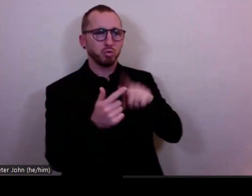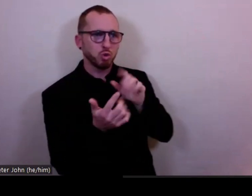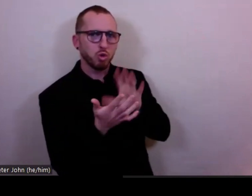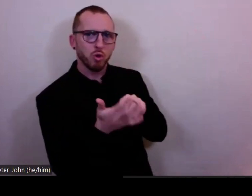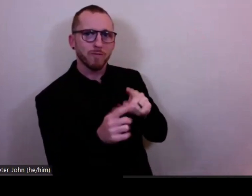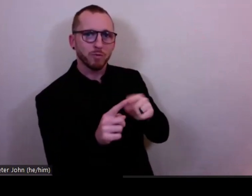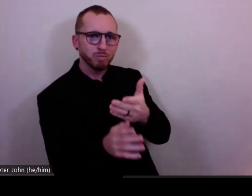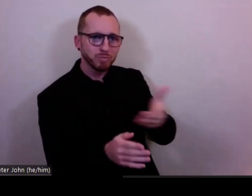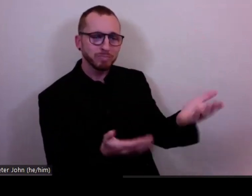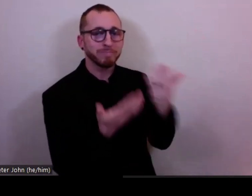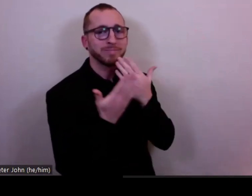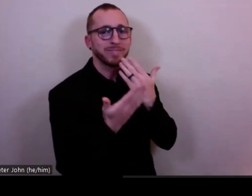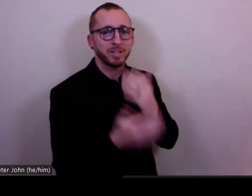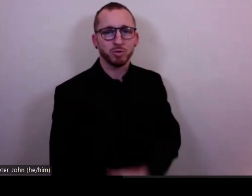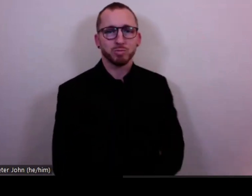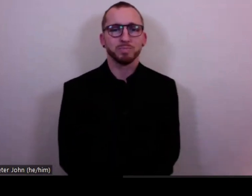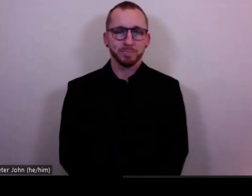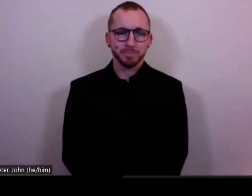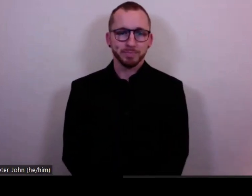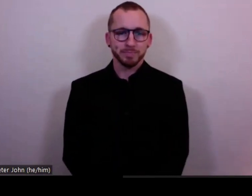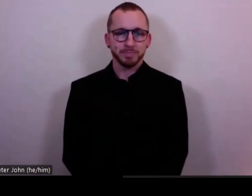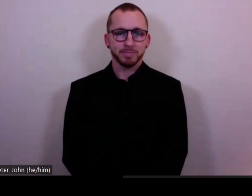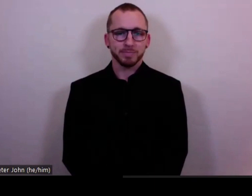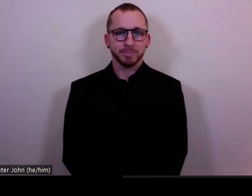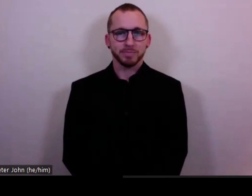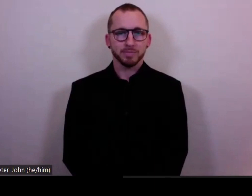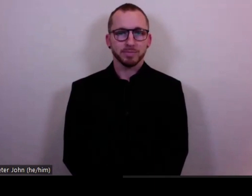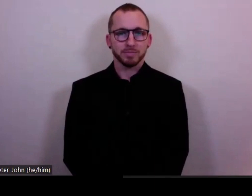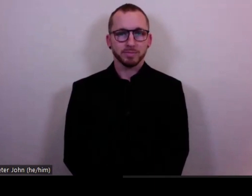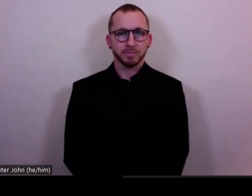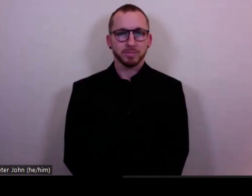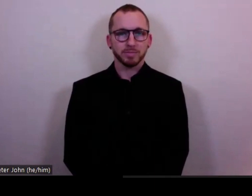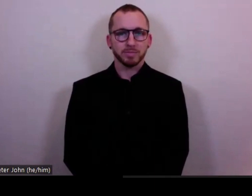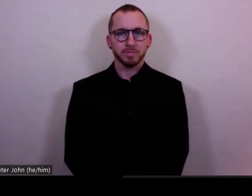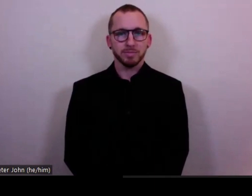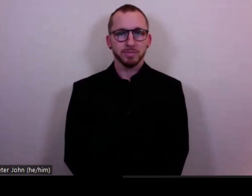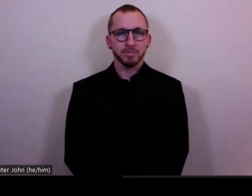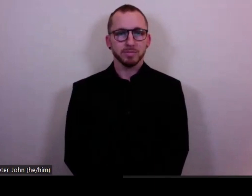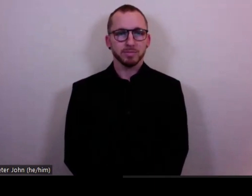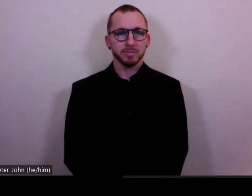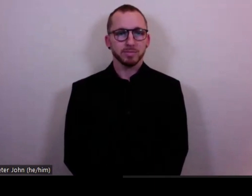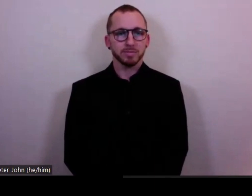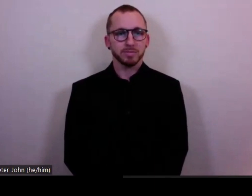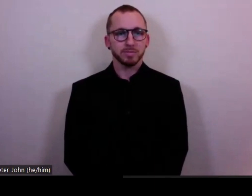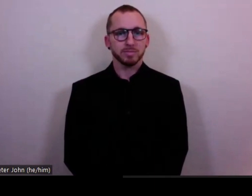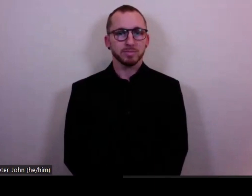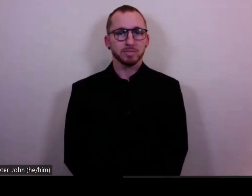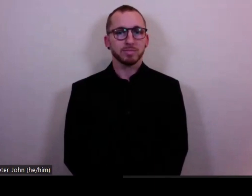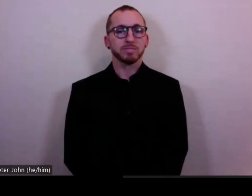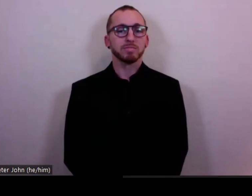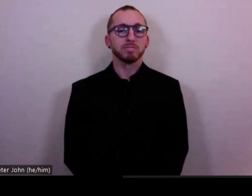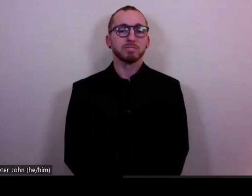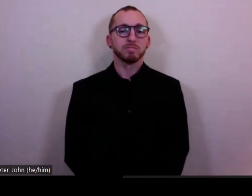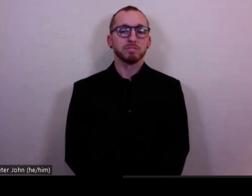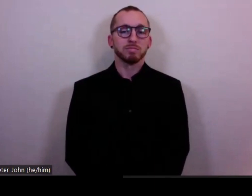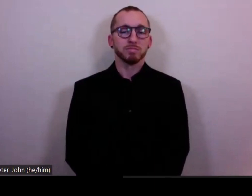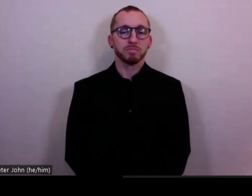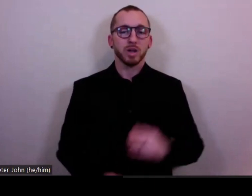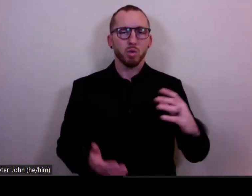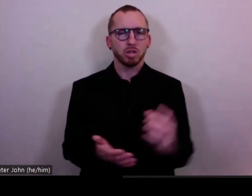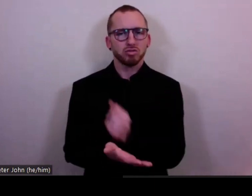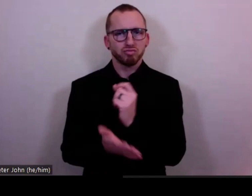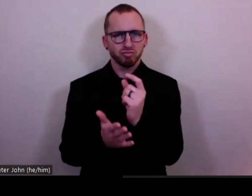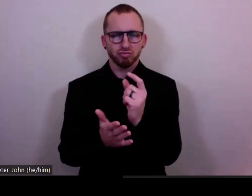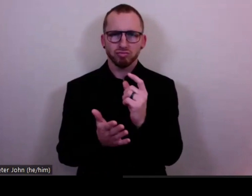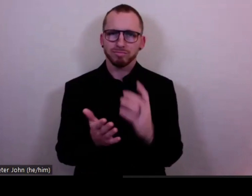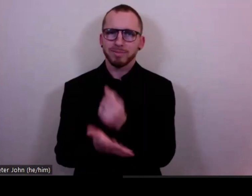do. But before I welcome Alisha Saulsbury up, I also want to take a moment to thank the Miles River Yacht Club for